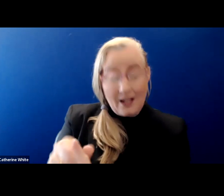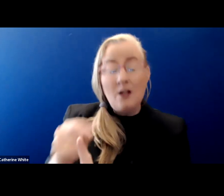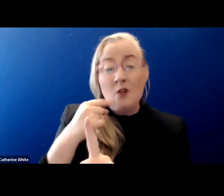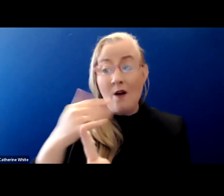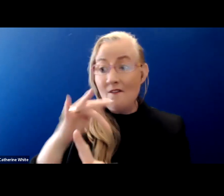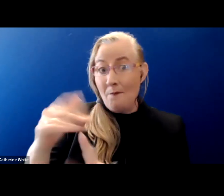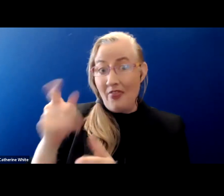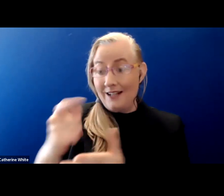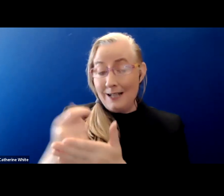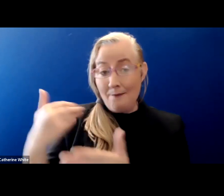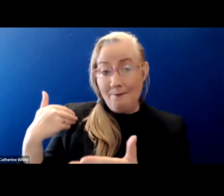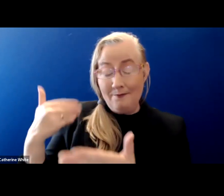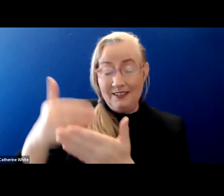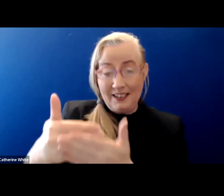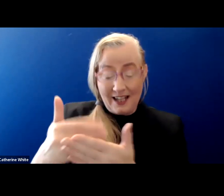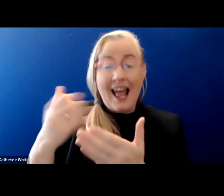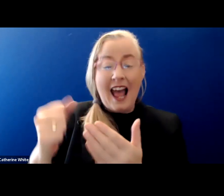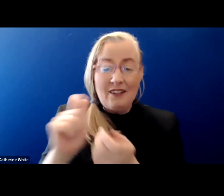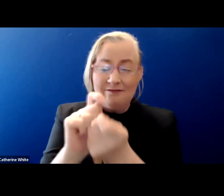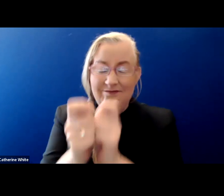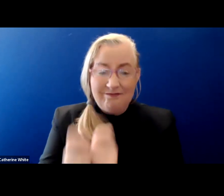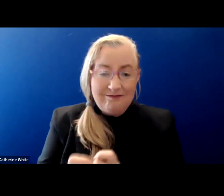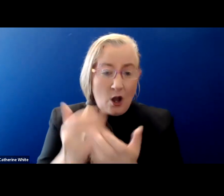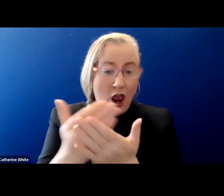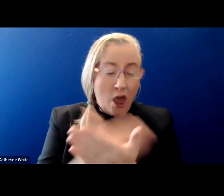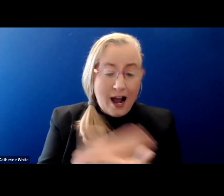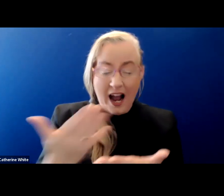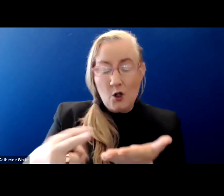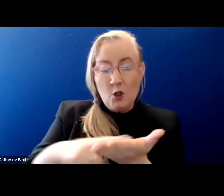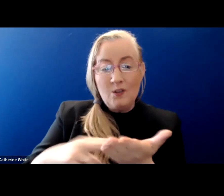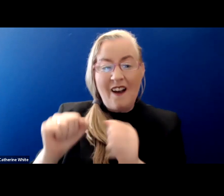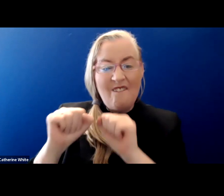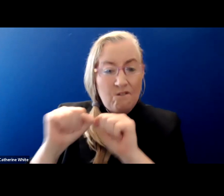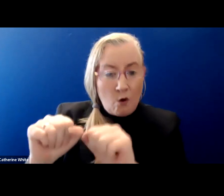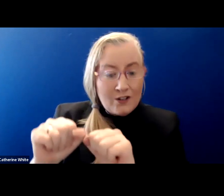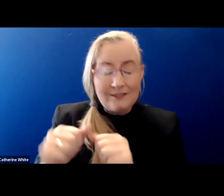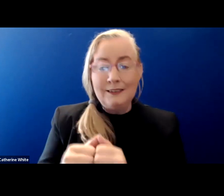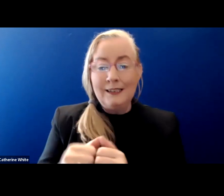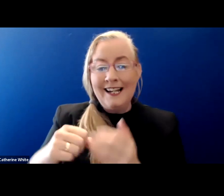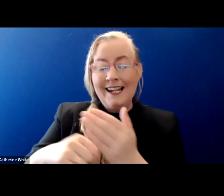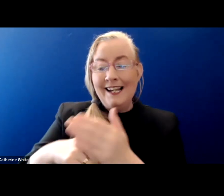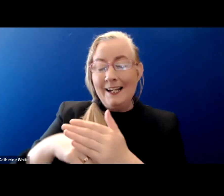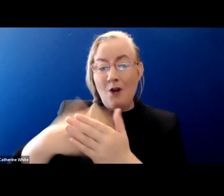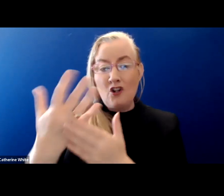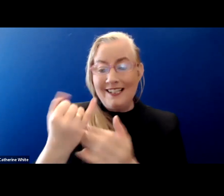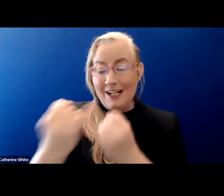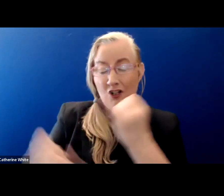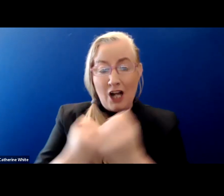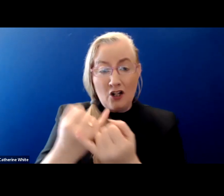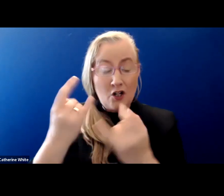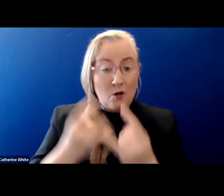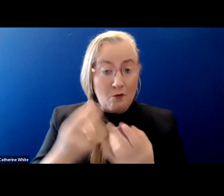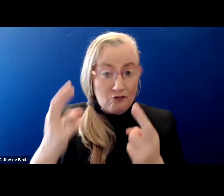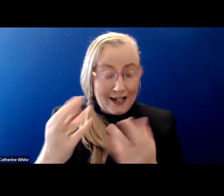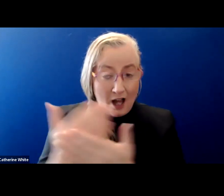of course, the codification of the laws on the use of force, the emergence of international human rights law, the expansion